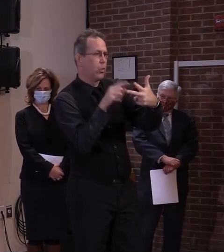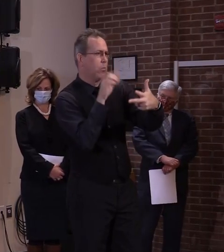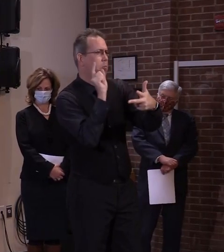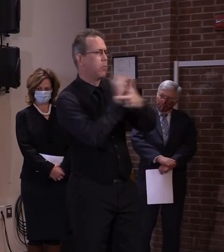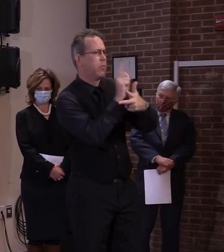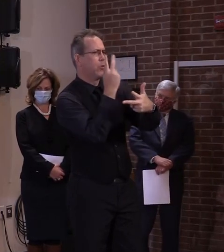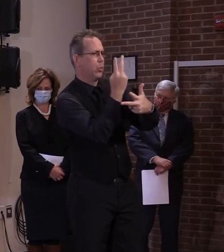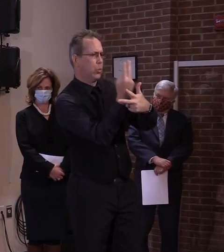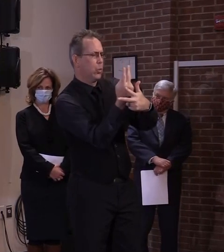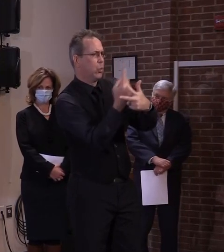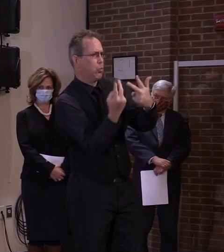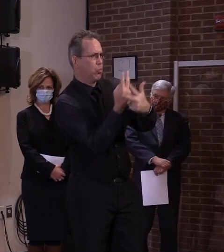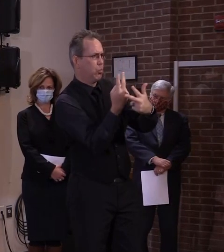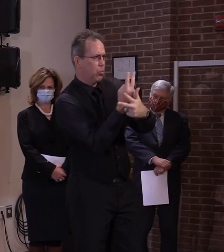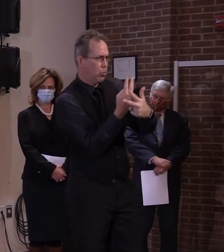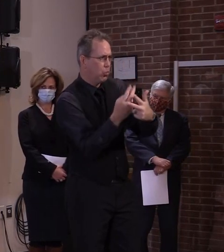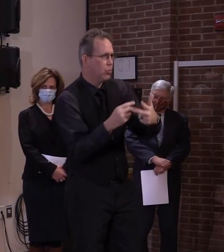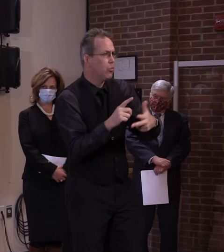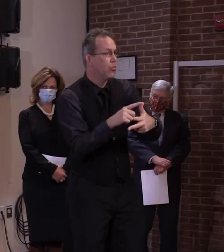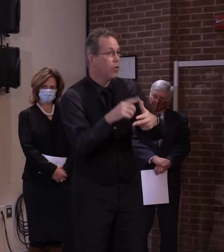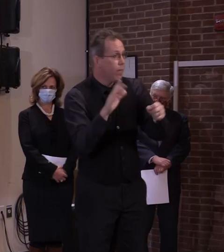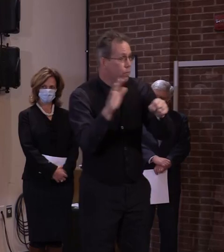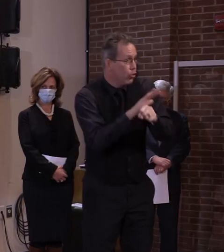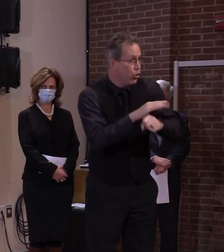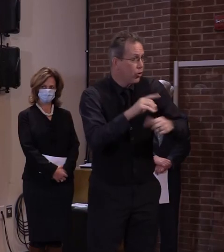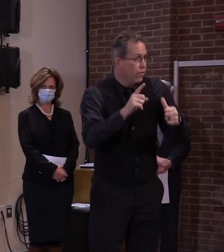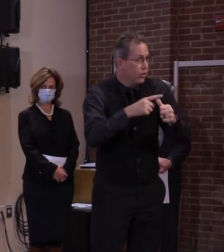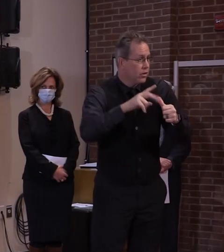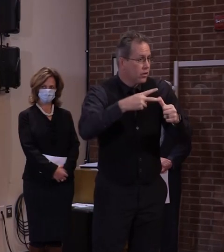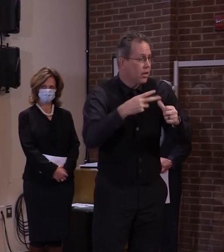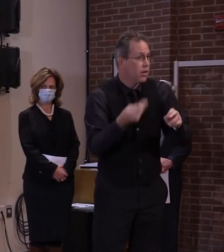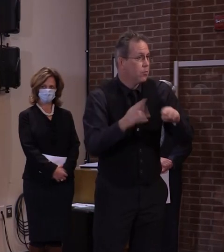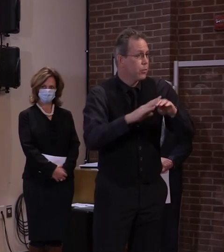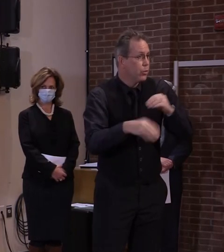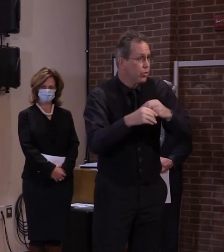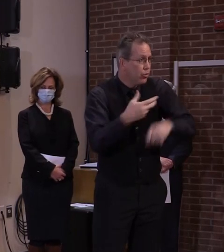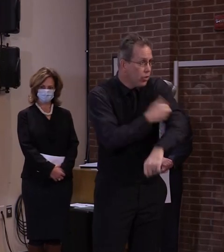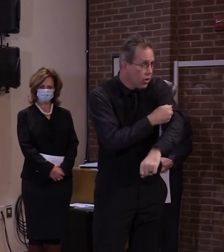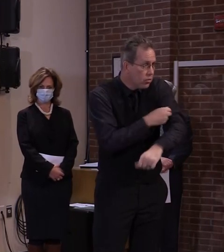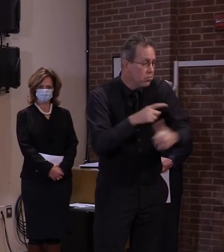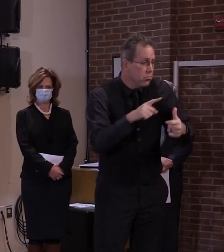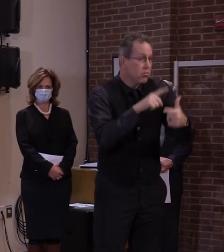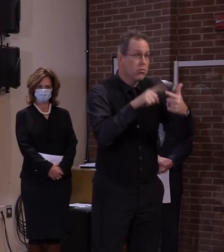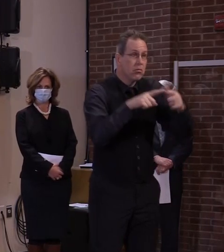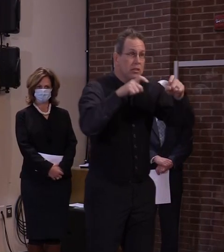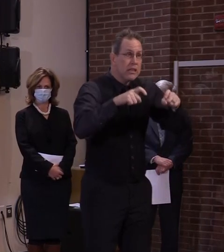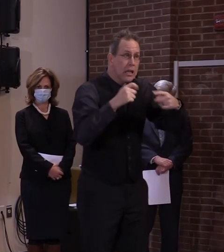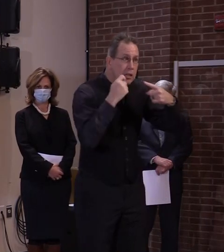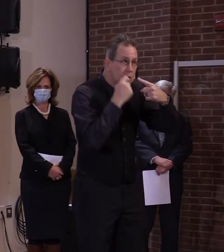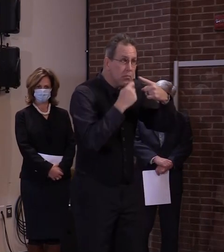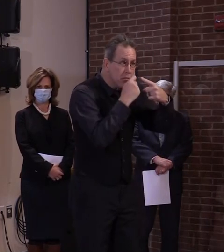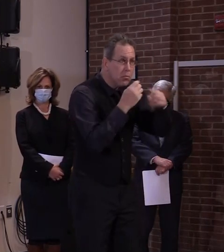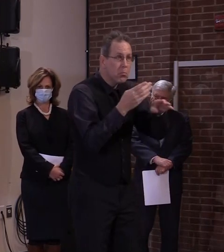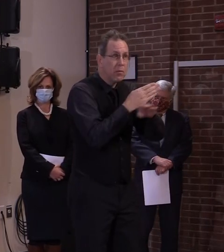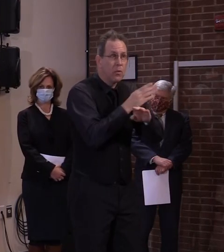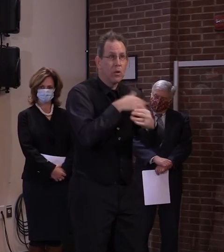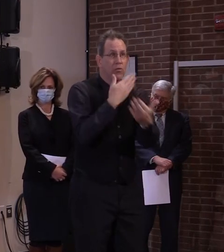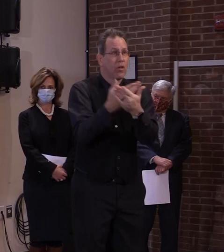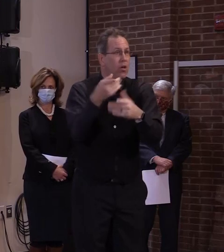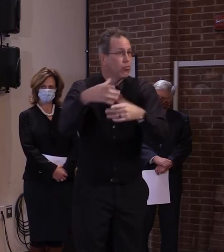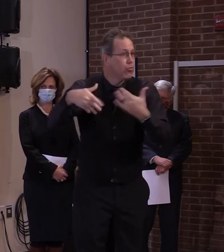Be fully vaccinated, number one. Number two, get tested before you go. Number three, wear a